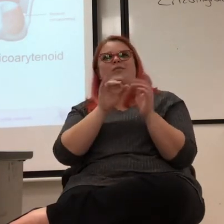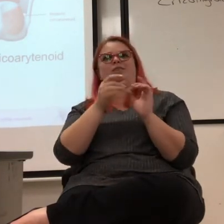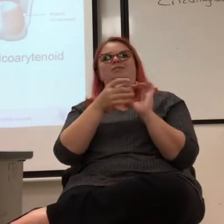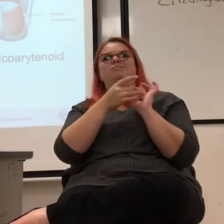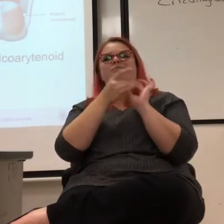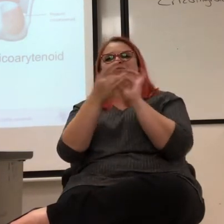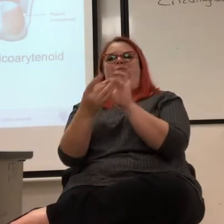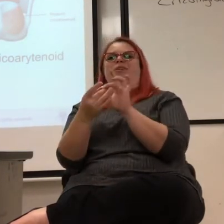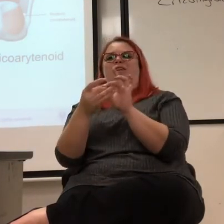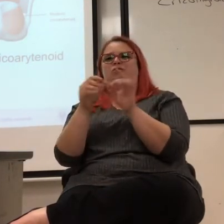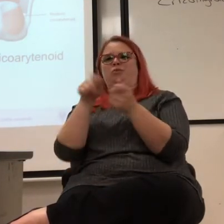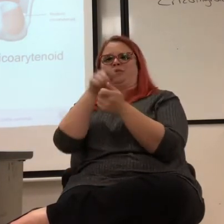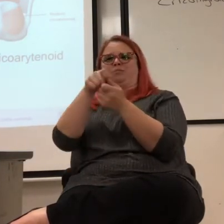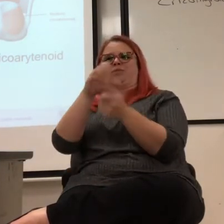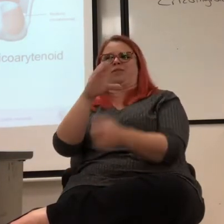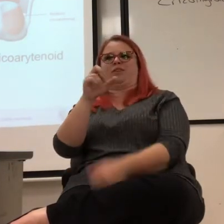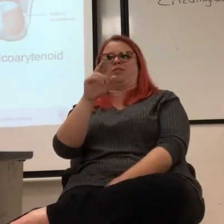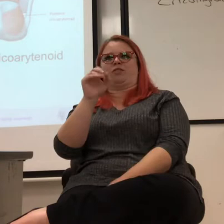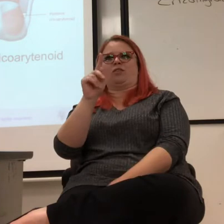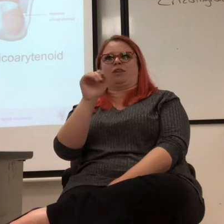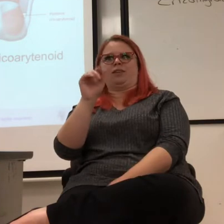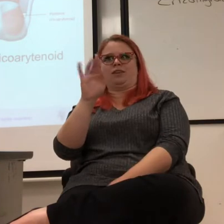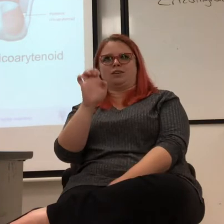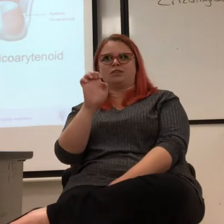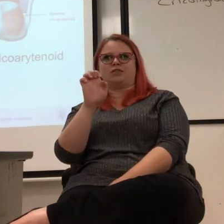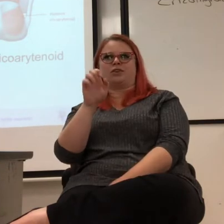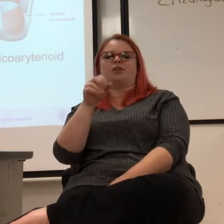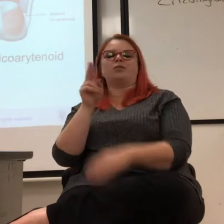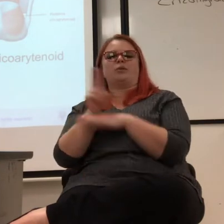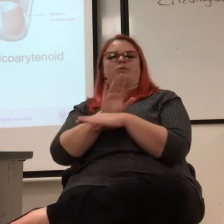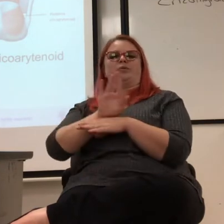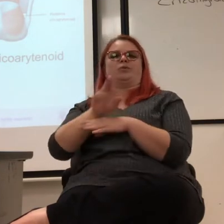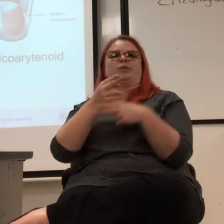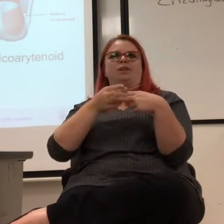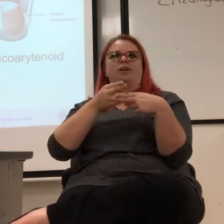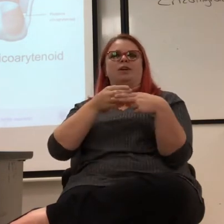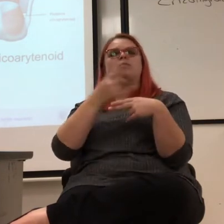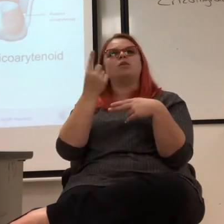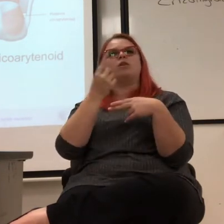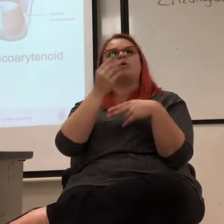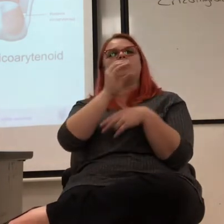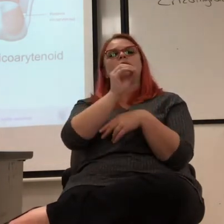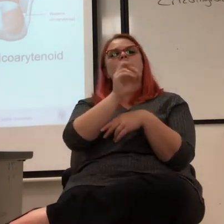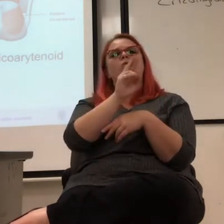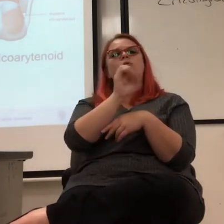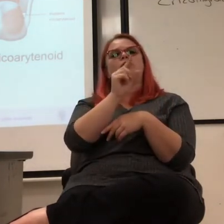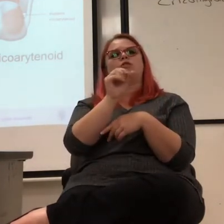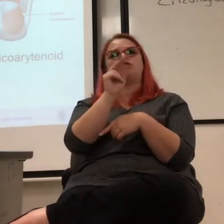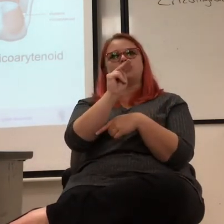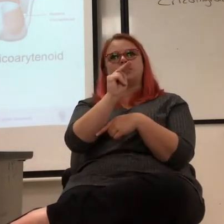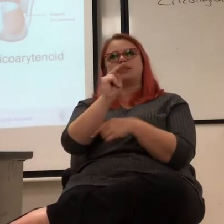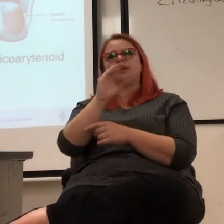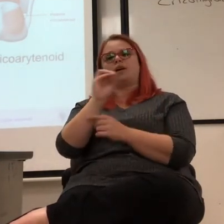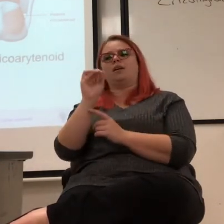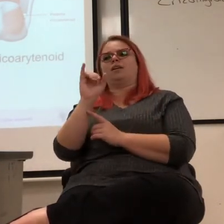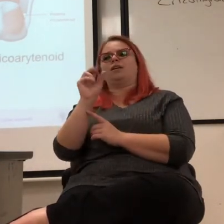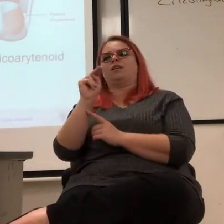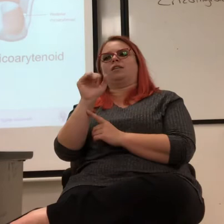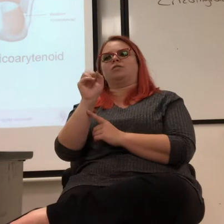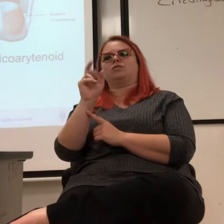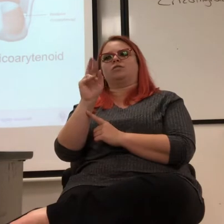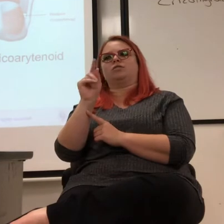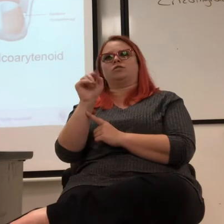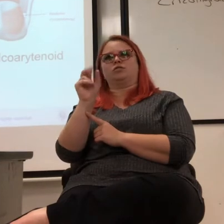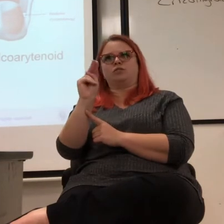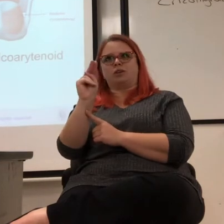to. And it's always origin insertion, right? Origin insertion. So this cartilage